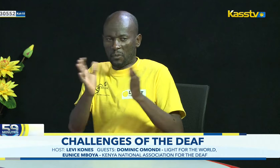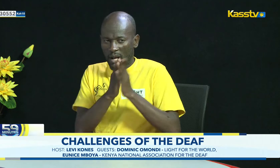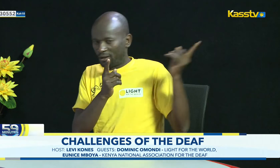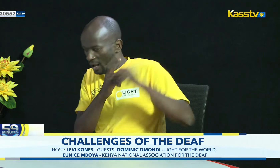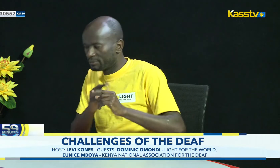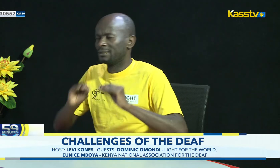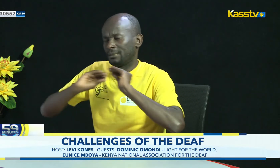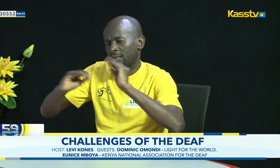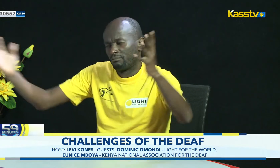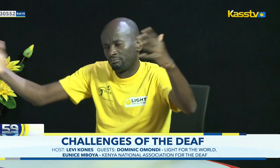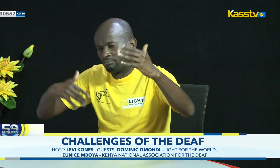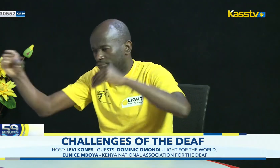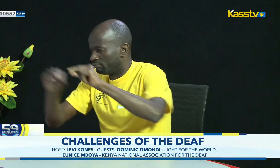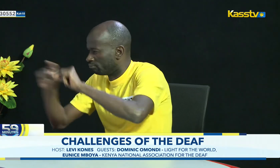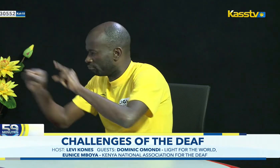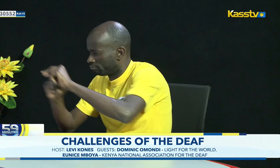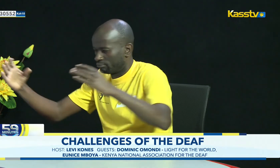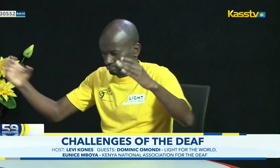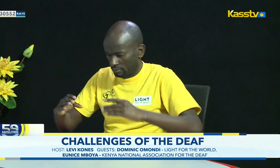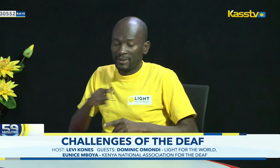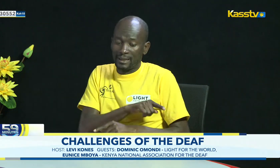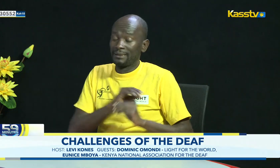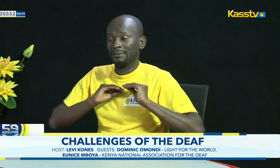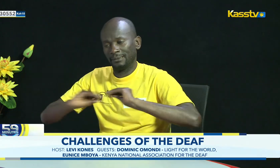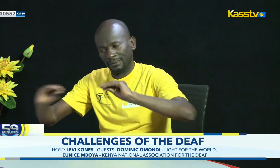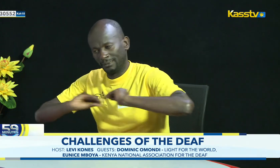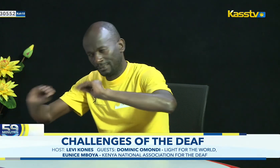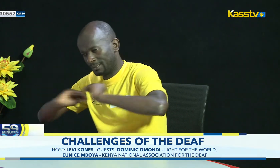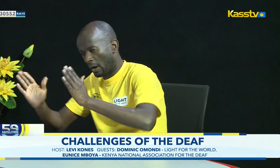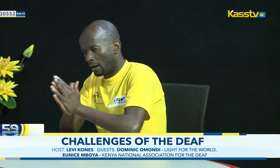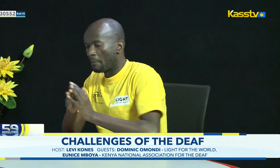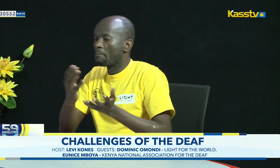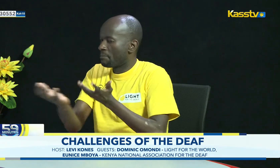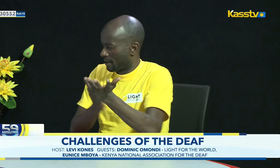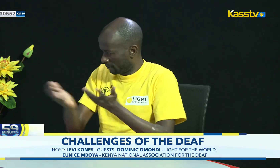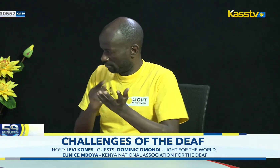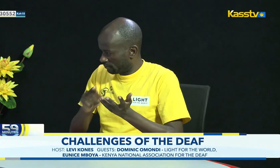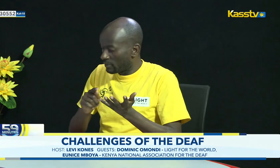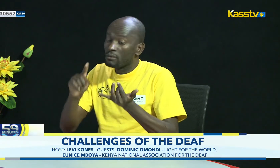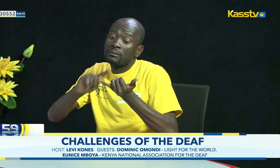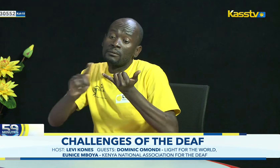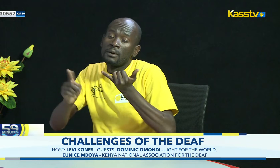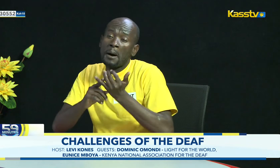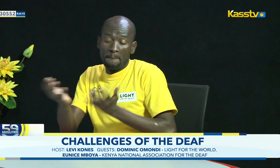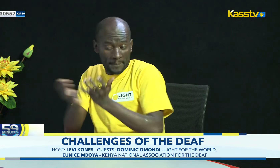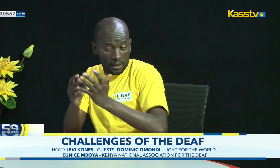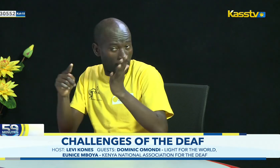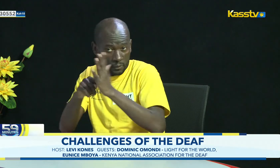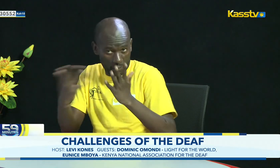after doing need assessment, they come do verification of the businesses that persons with disabilities have established. Then they